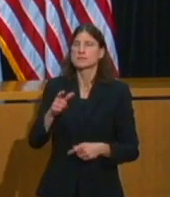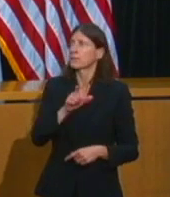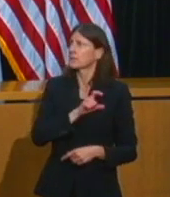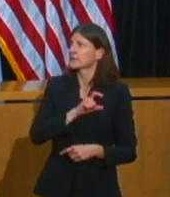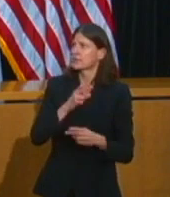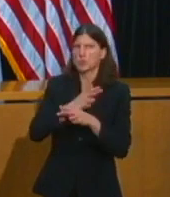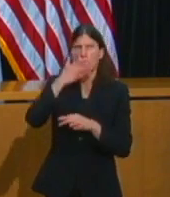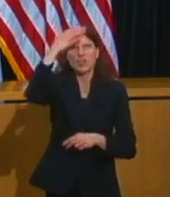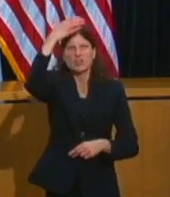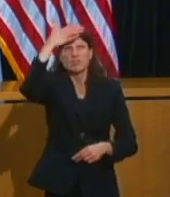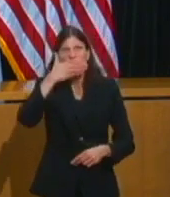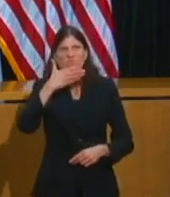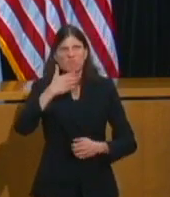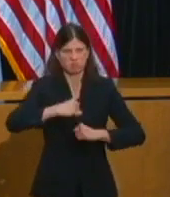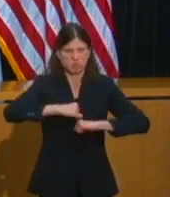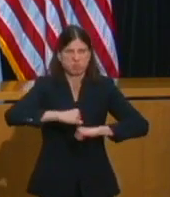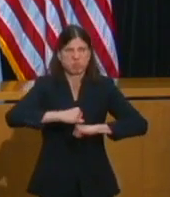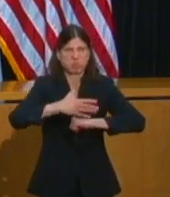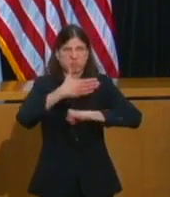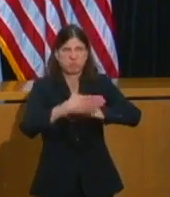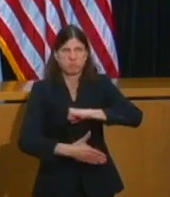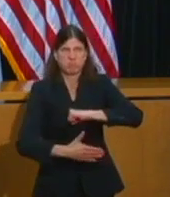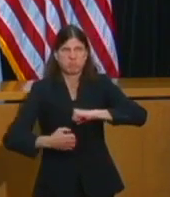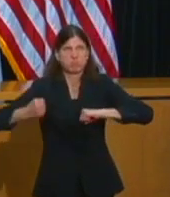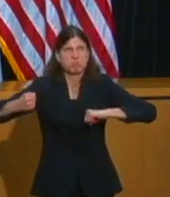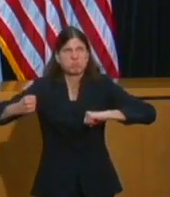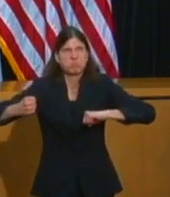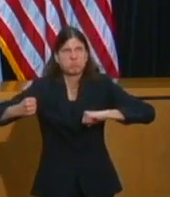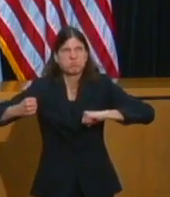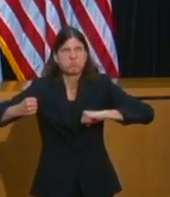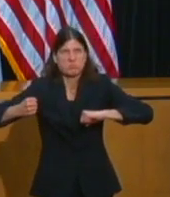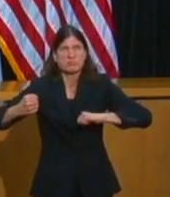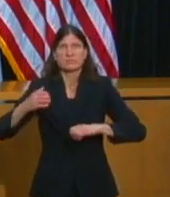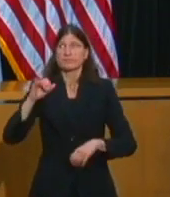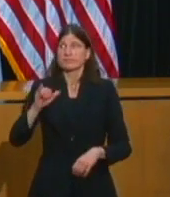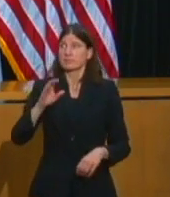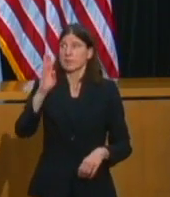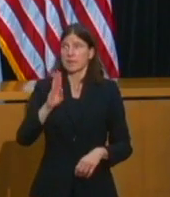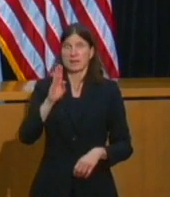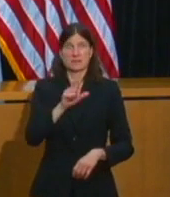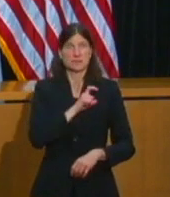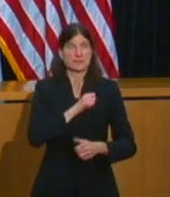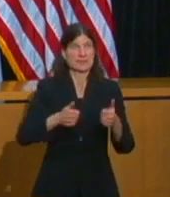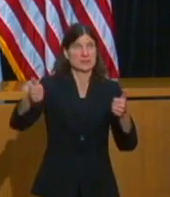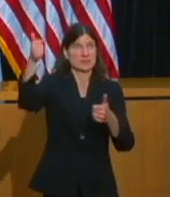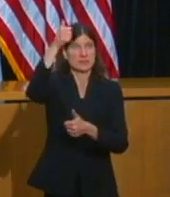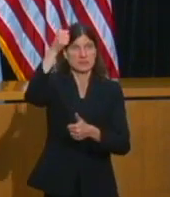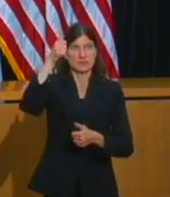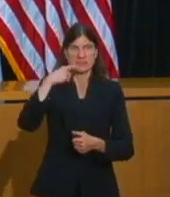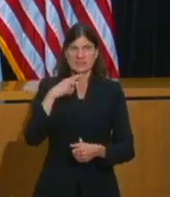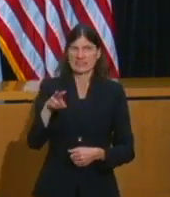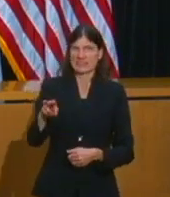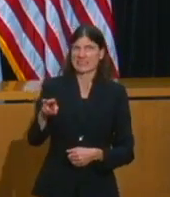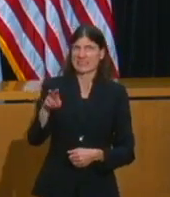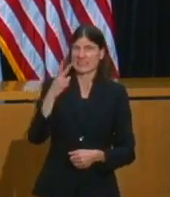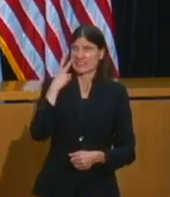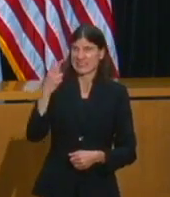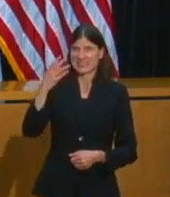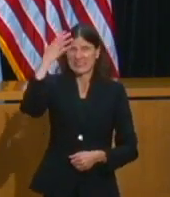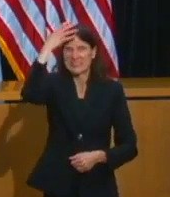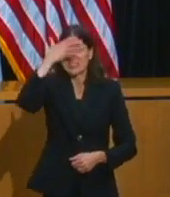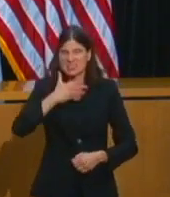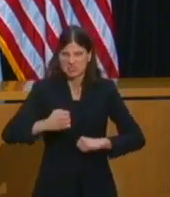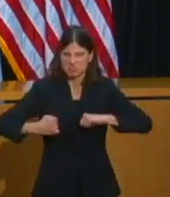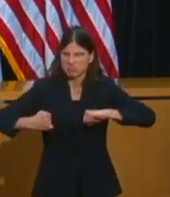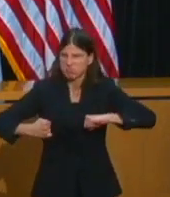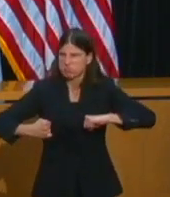Police has talked about, and yet a couple of politicians have said that it really incites problems with the